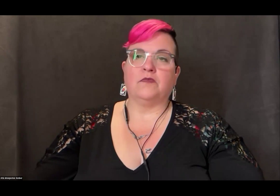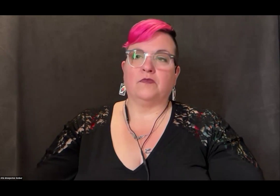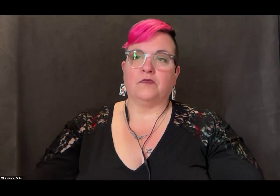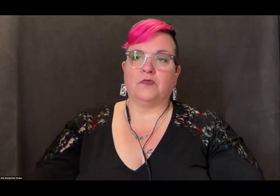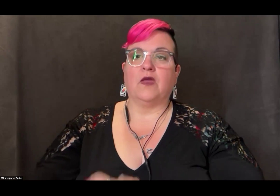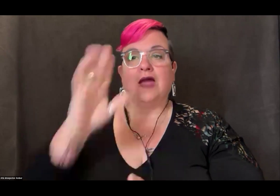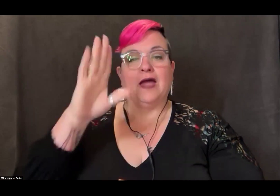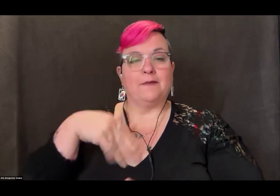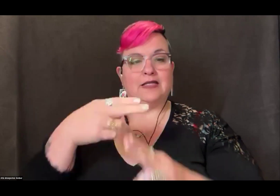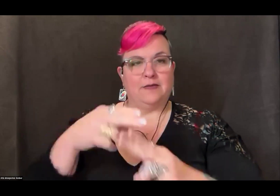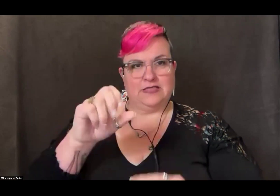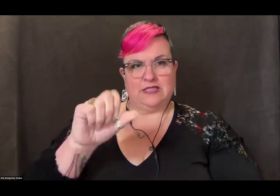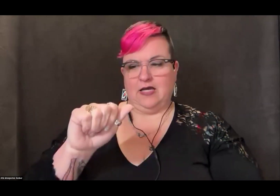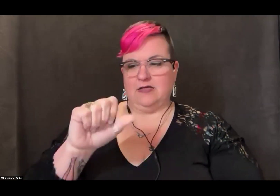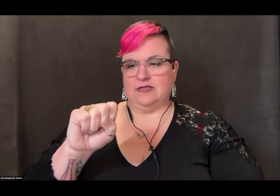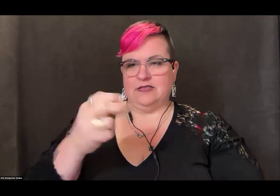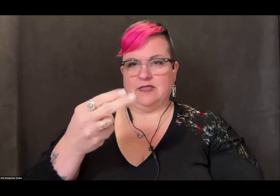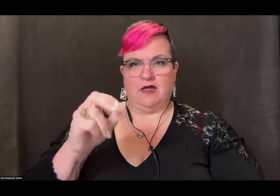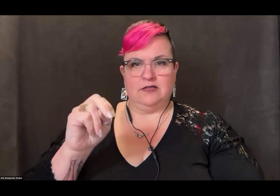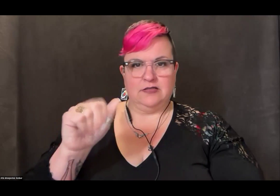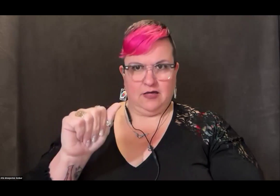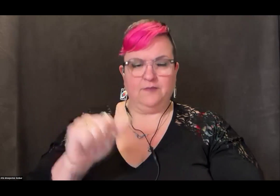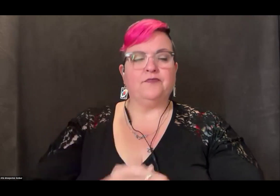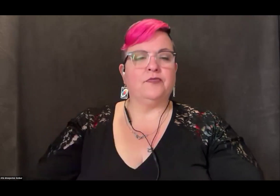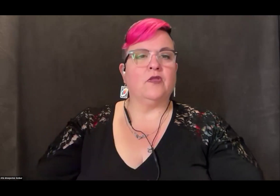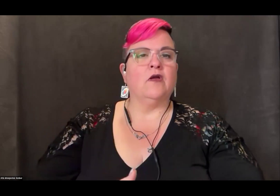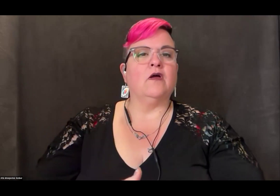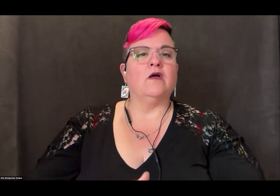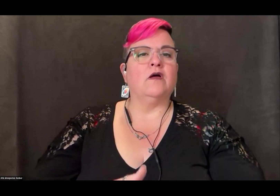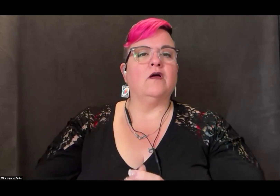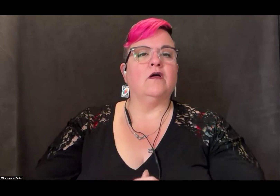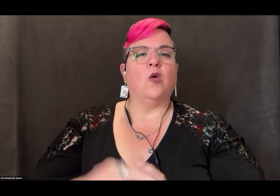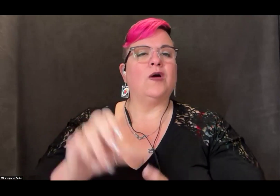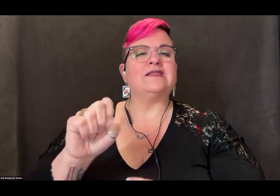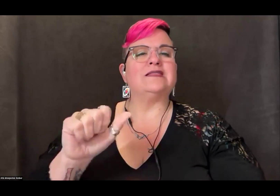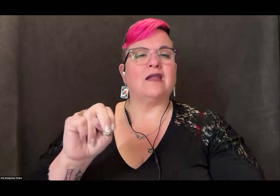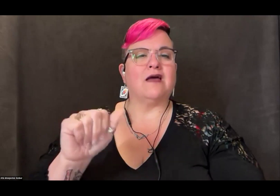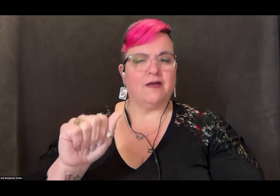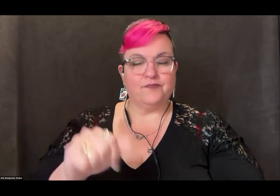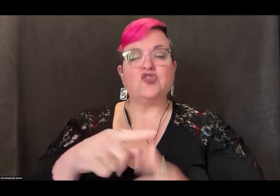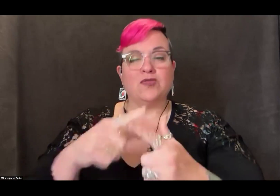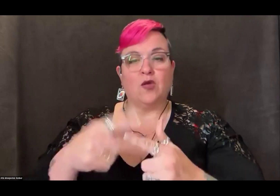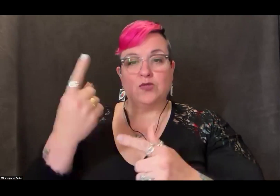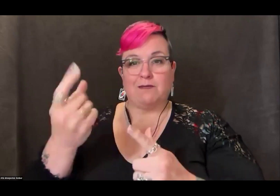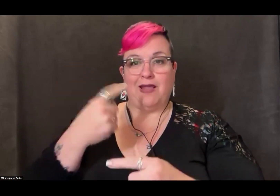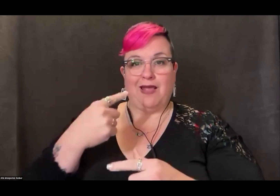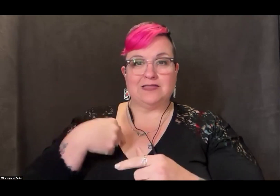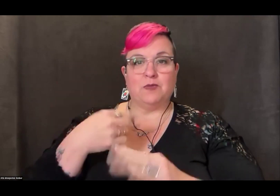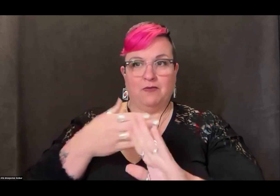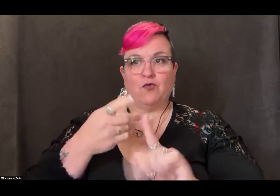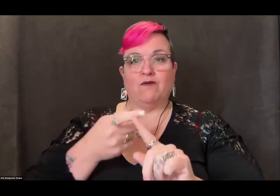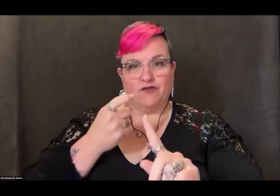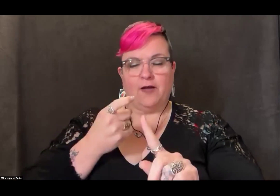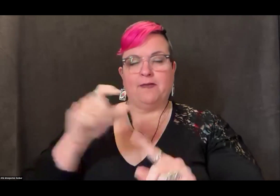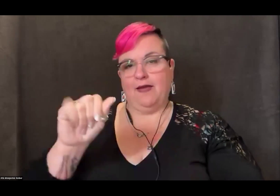Hi, my name's Asanda. I just had a question because so when I've asked for something from